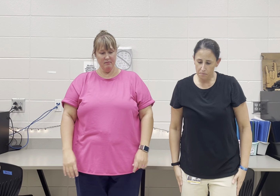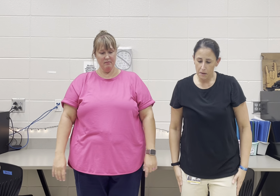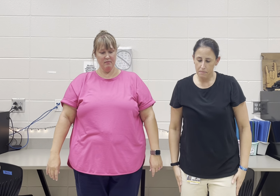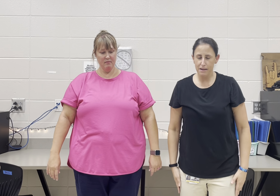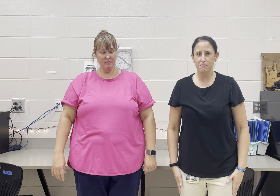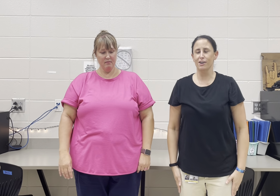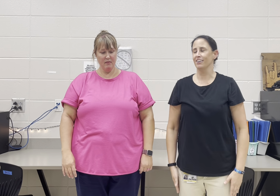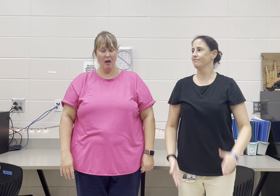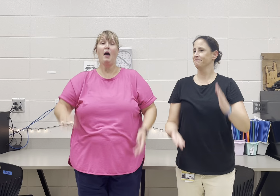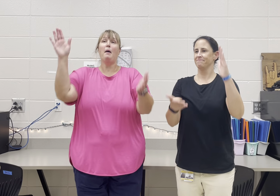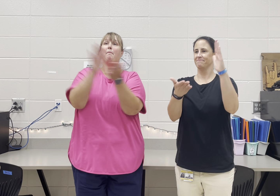Paper.